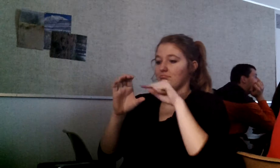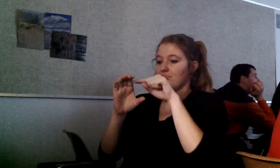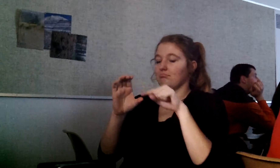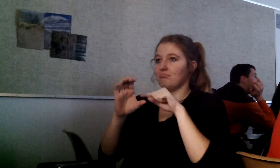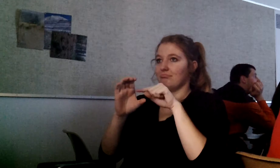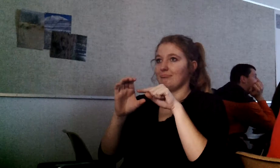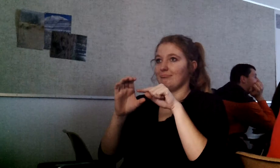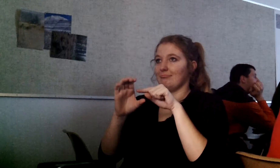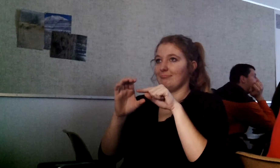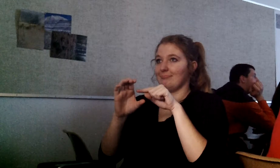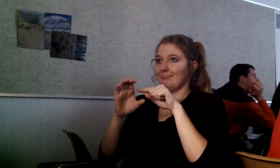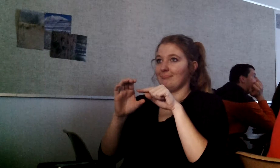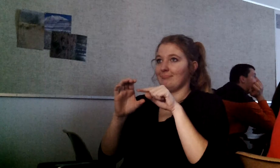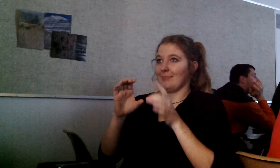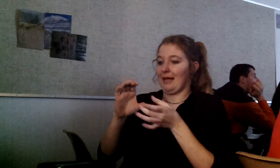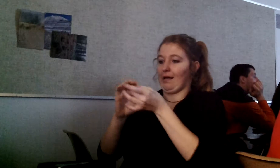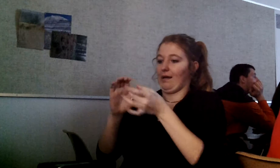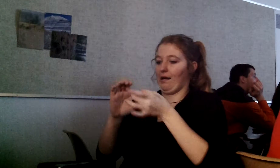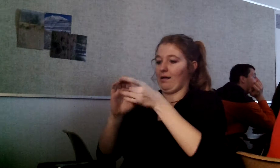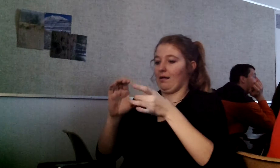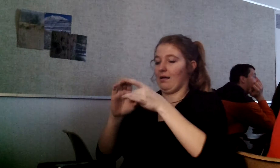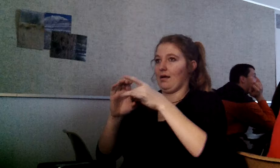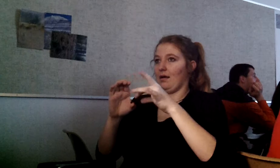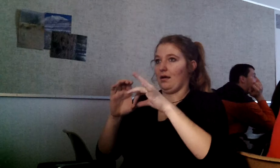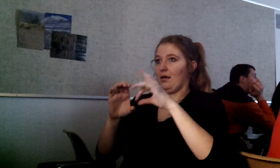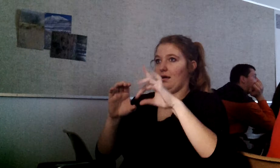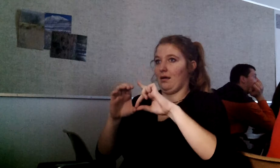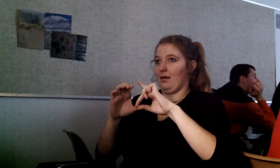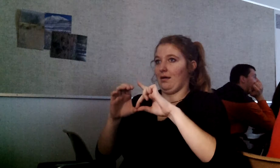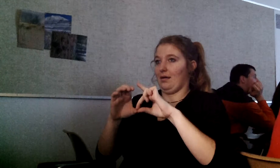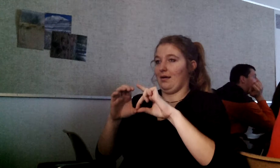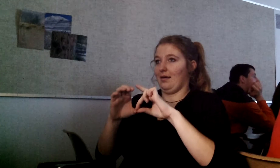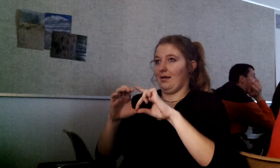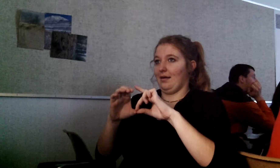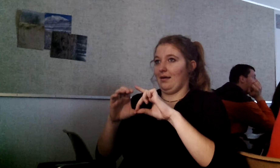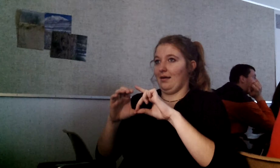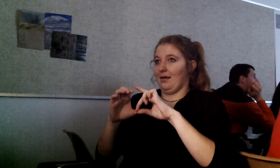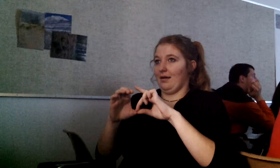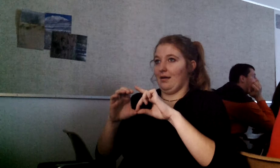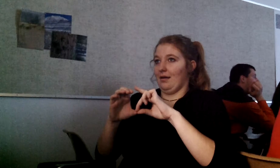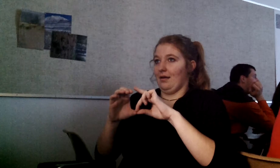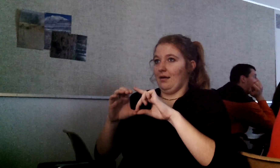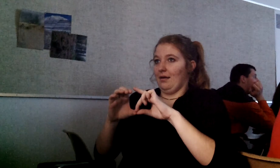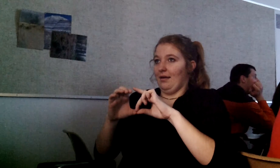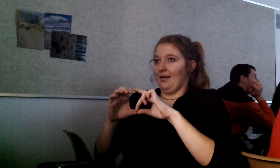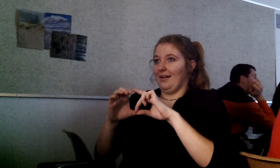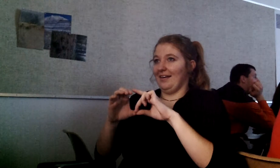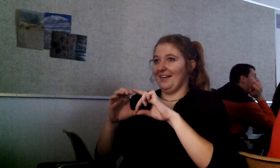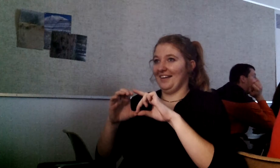actin cytoskeleton. The cadherin-catenin complex is also important in cell-to-cell adhesion, as cells